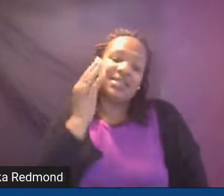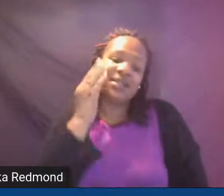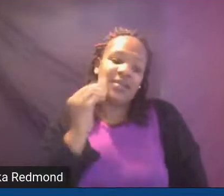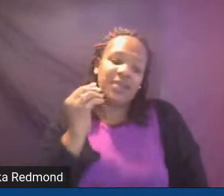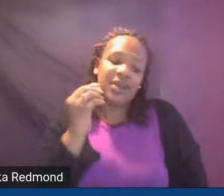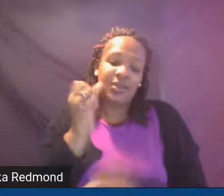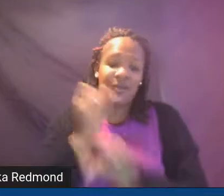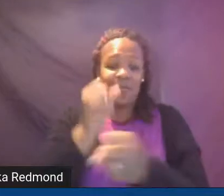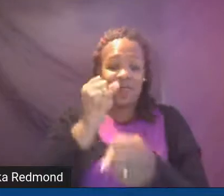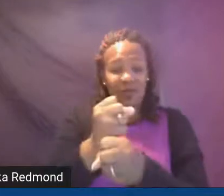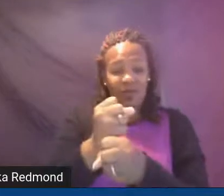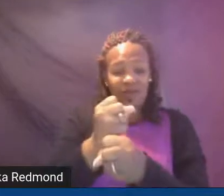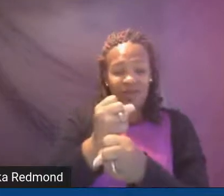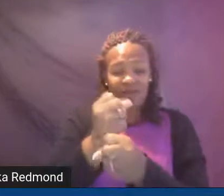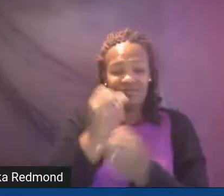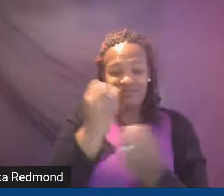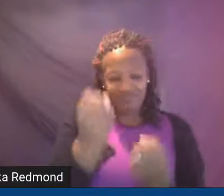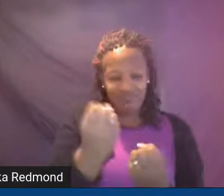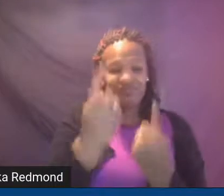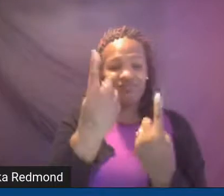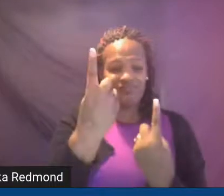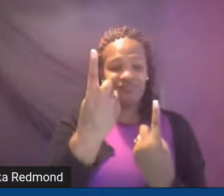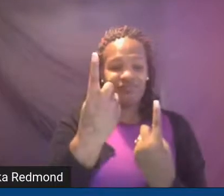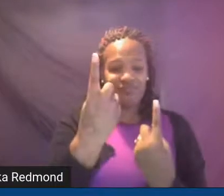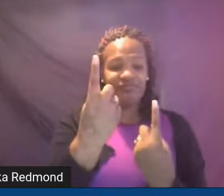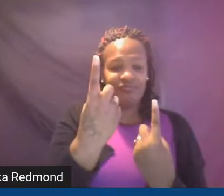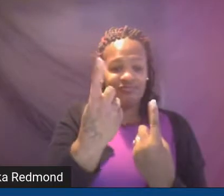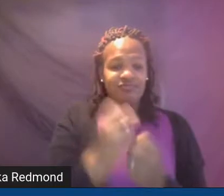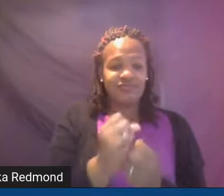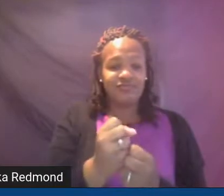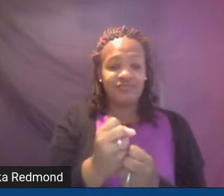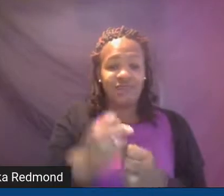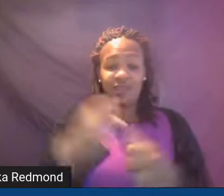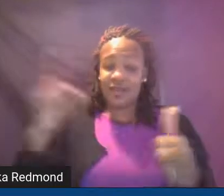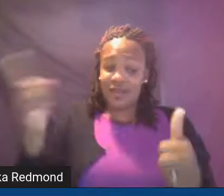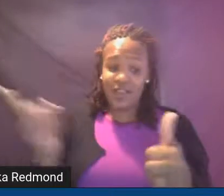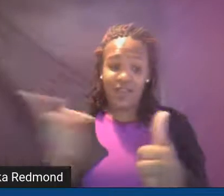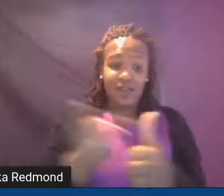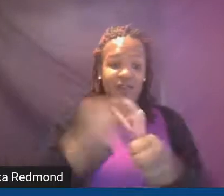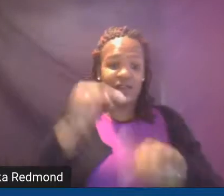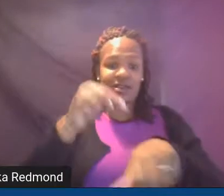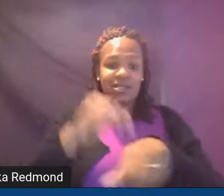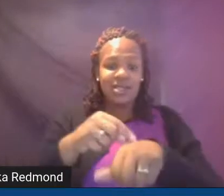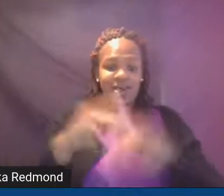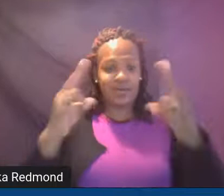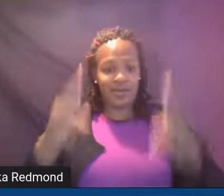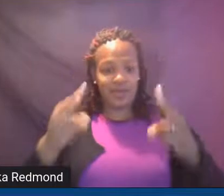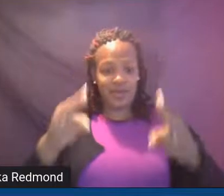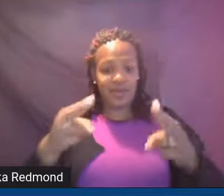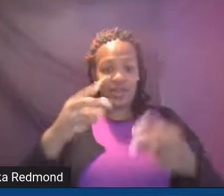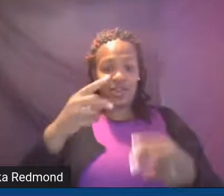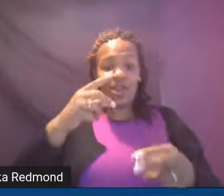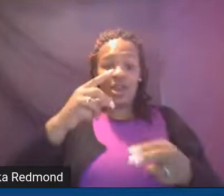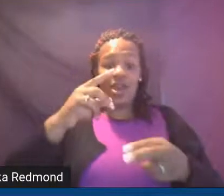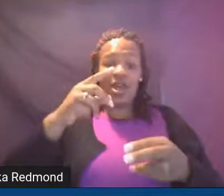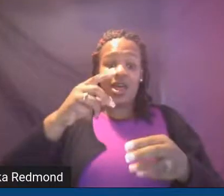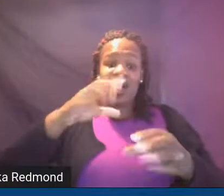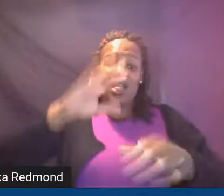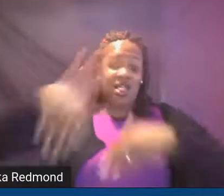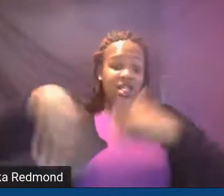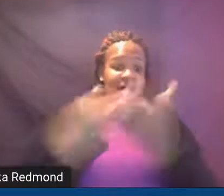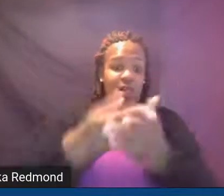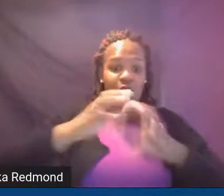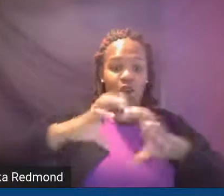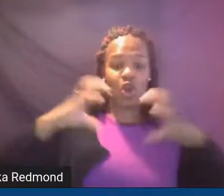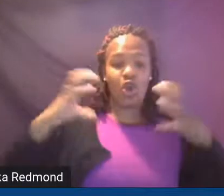for mutual understanding. Well, for the first time in history, we've all globally had a shared experience. Yeah.